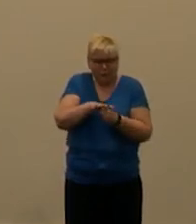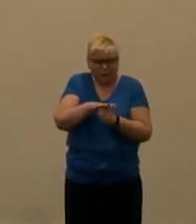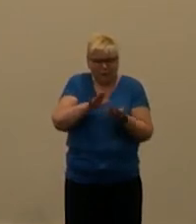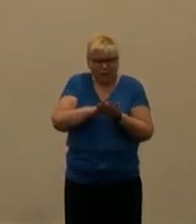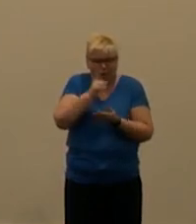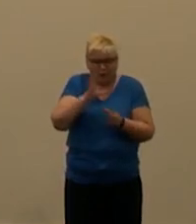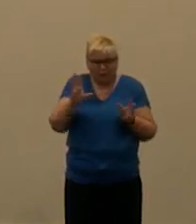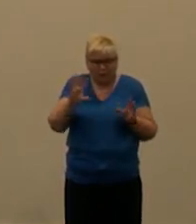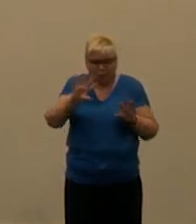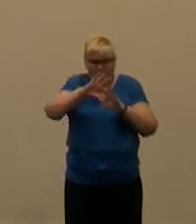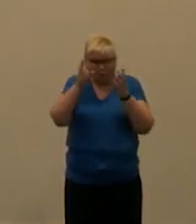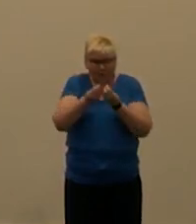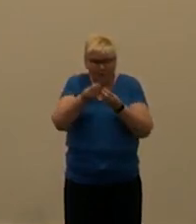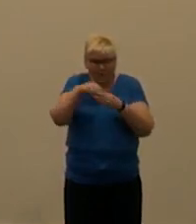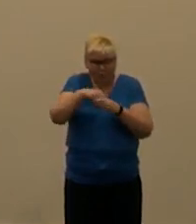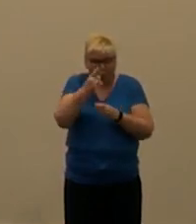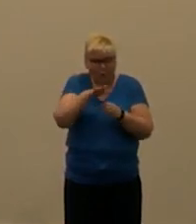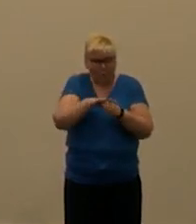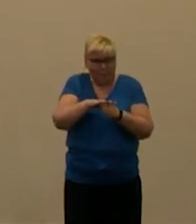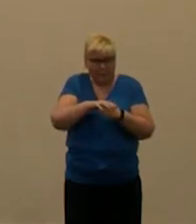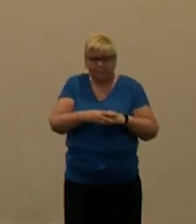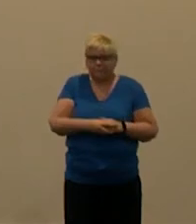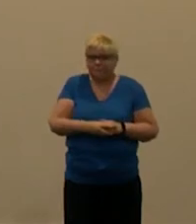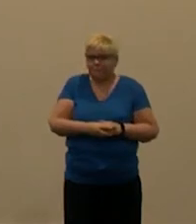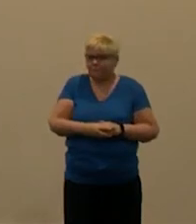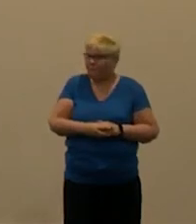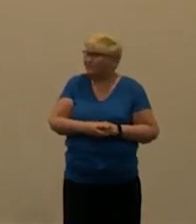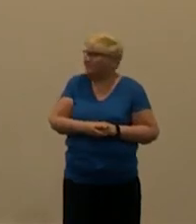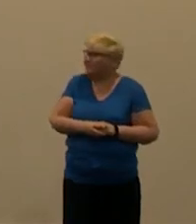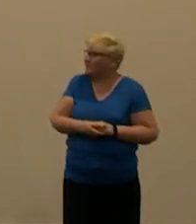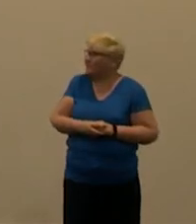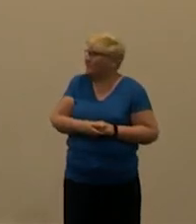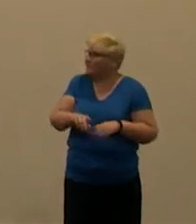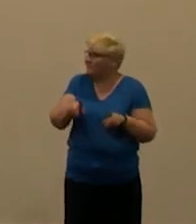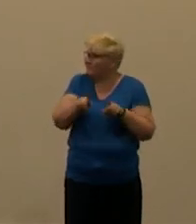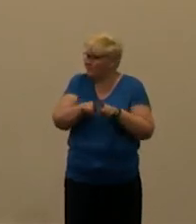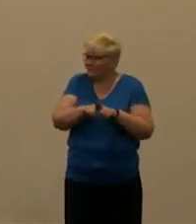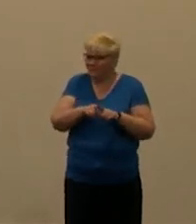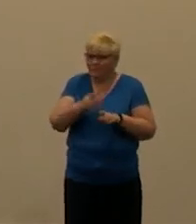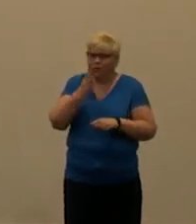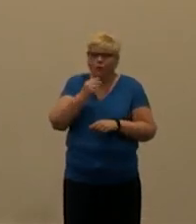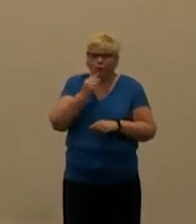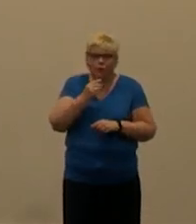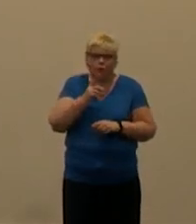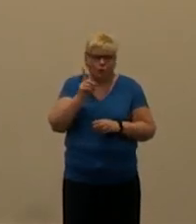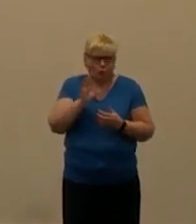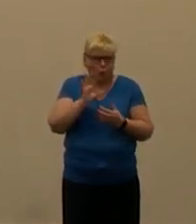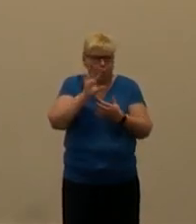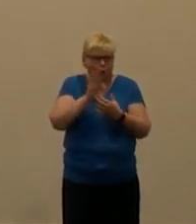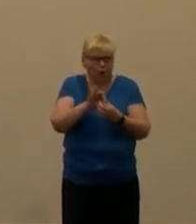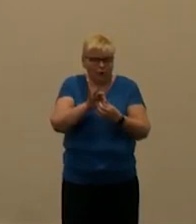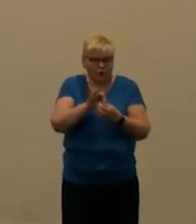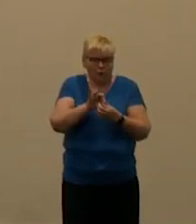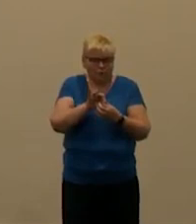in one pane. And at the end, you can also use a branch-to-branch connection, and over